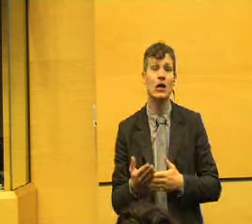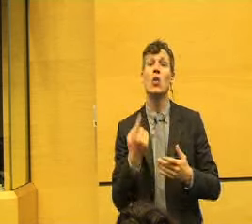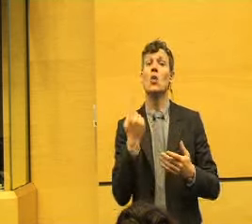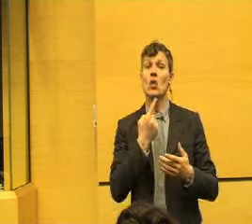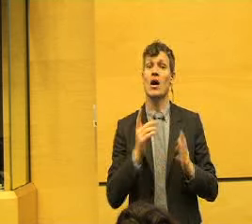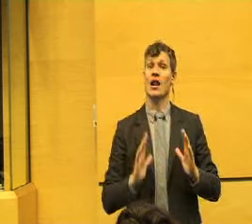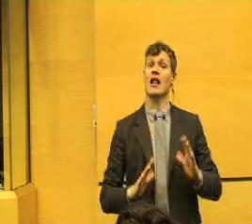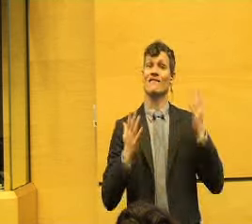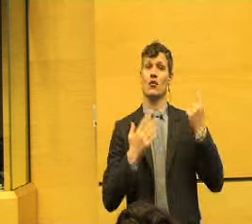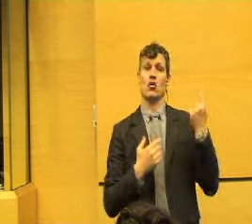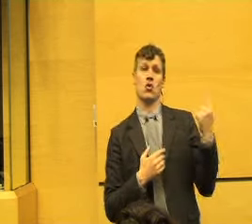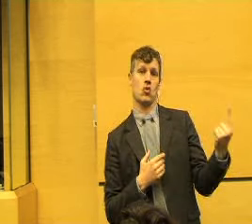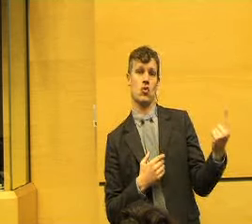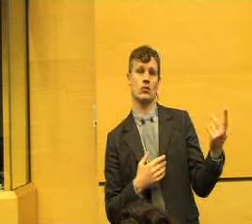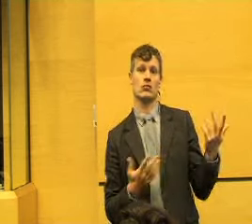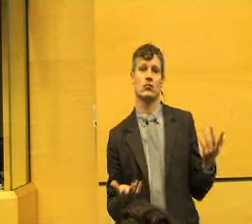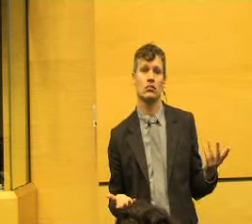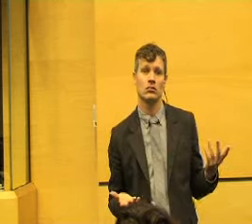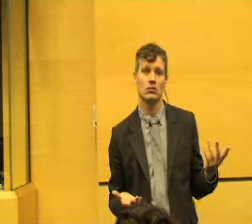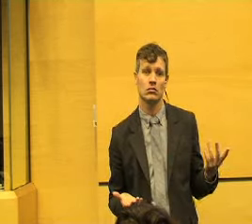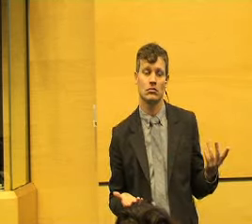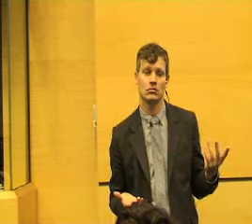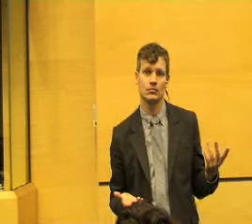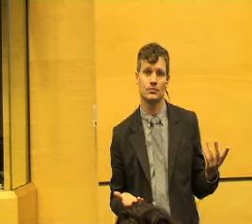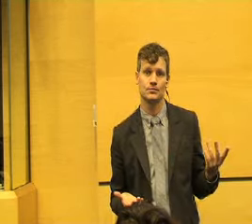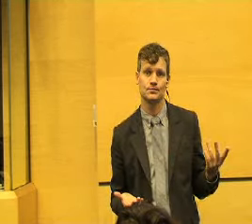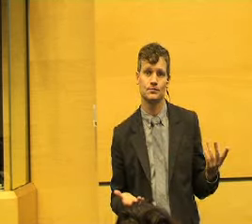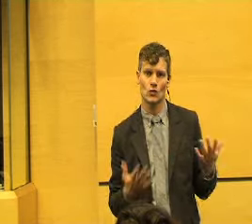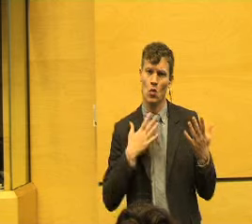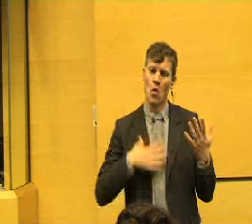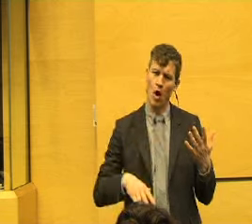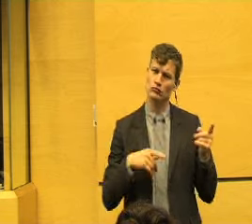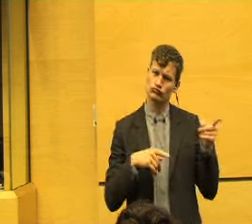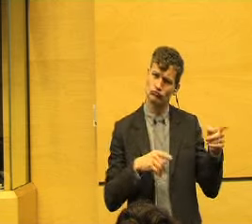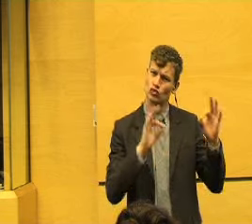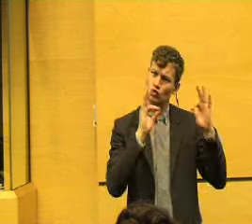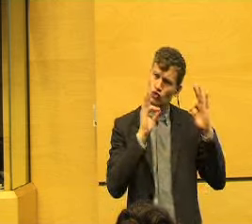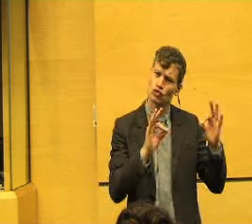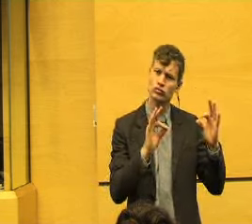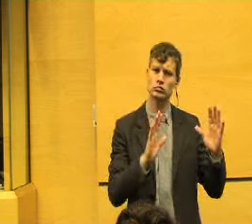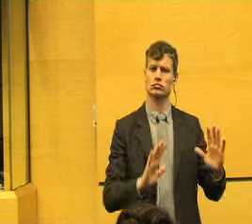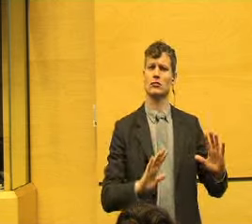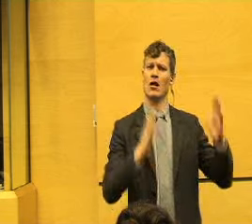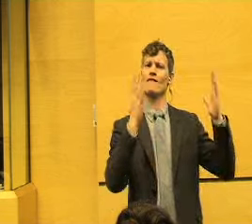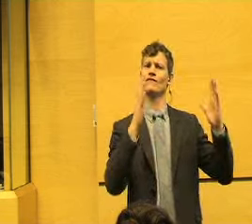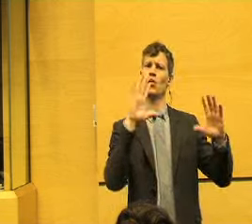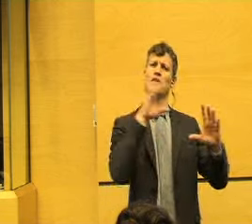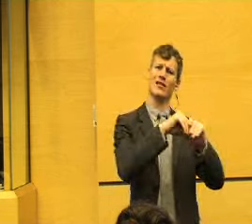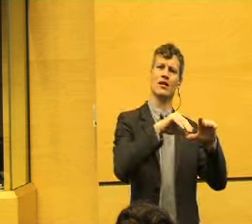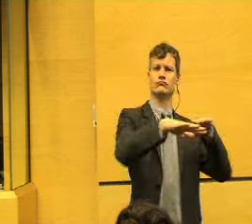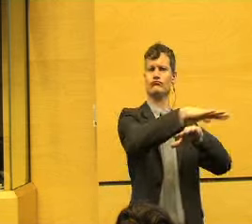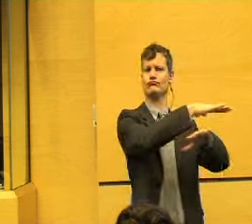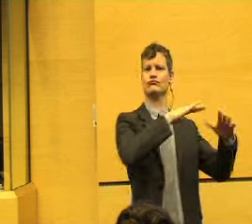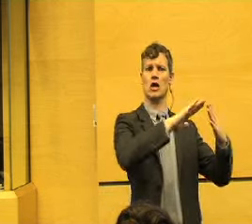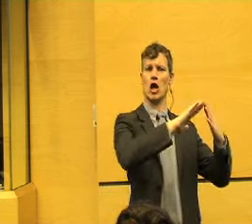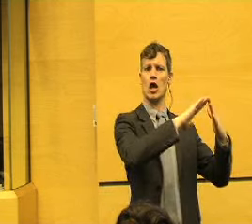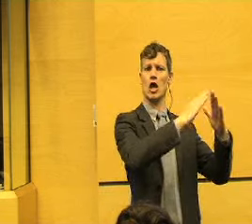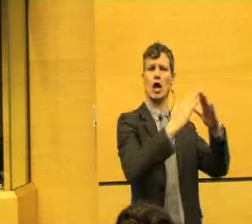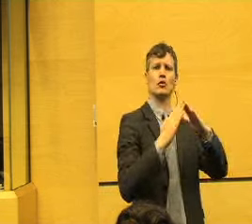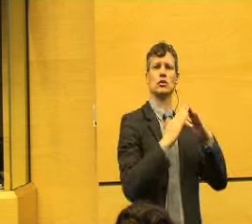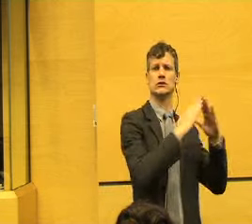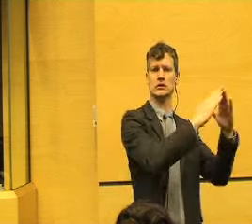and neglect and to have a decent life within the community. How does the state party intend to